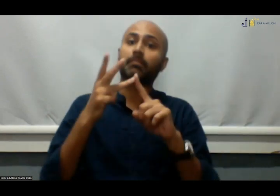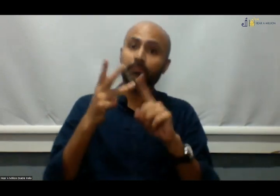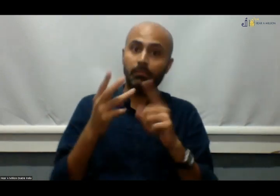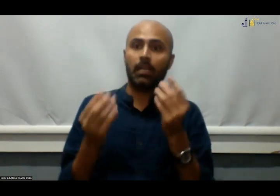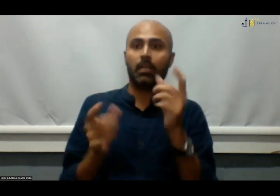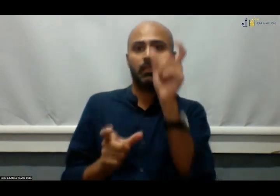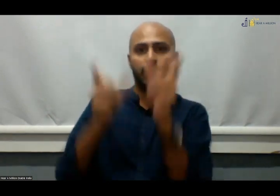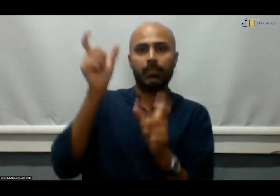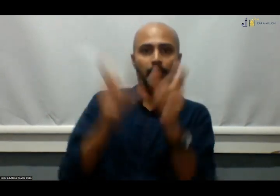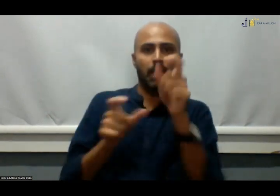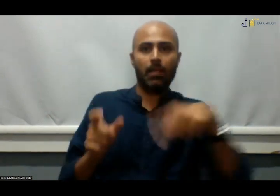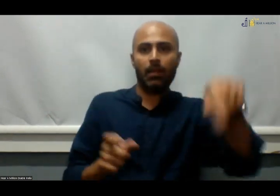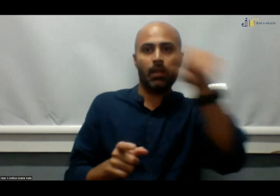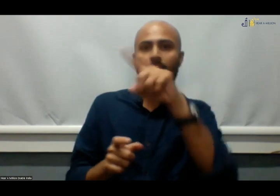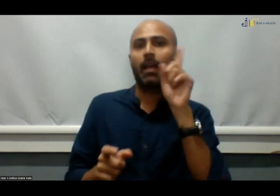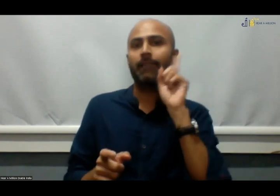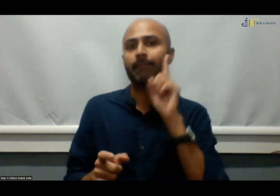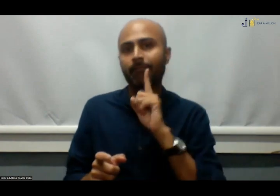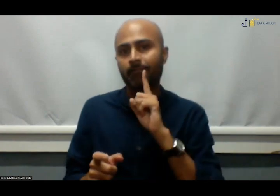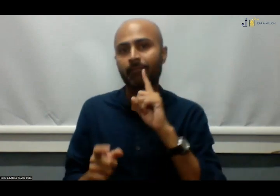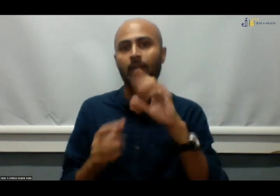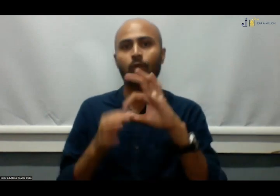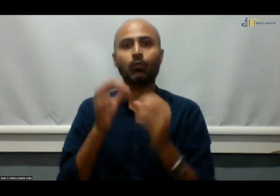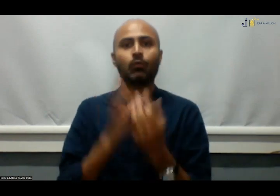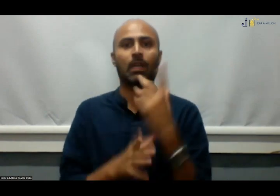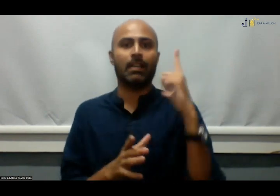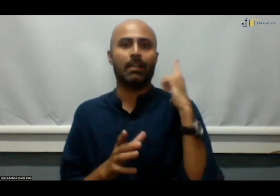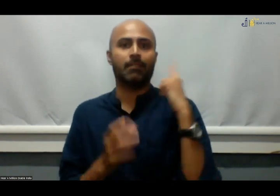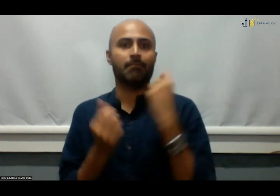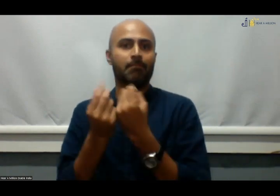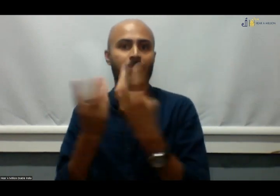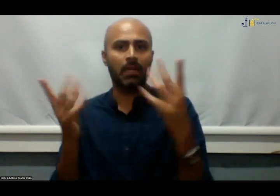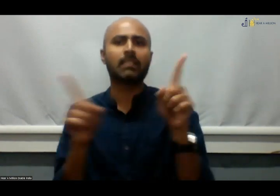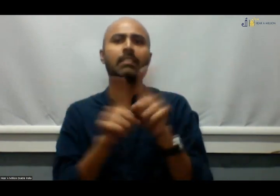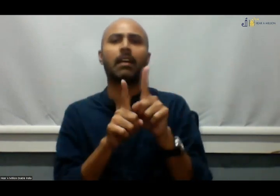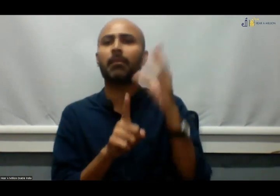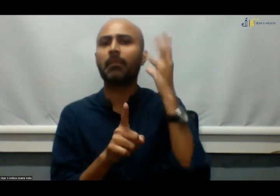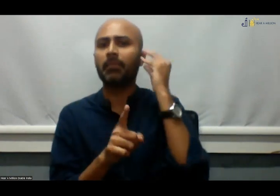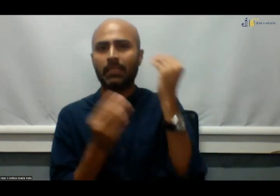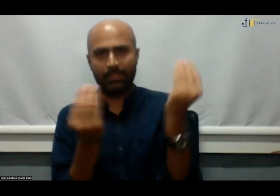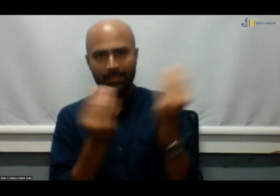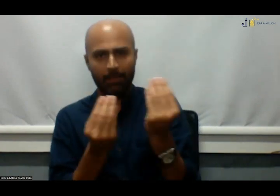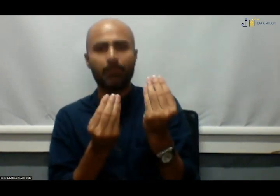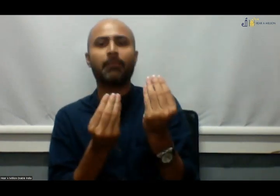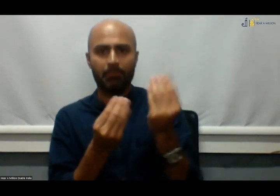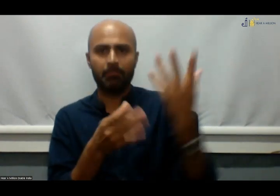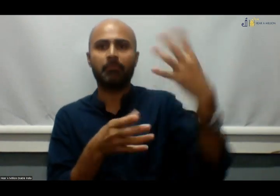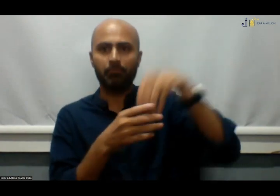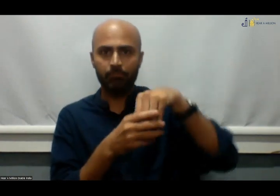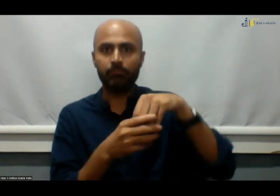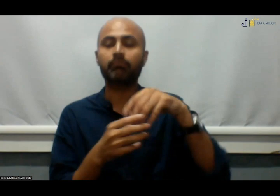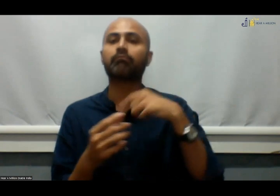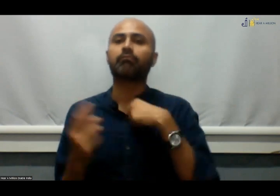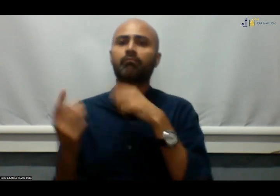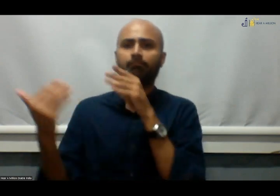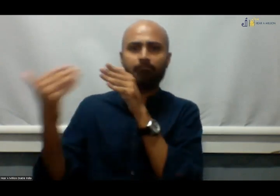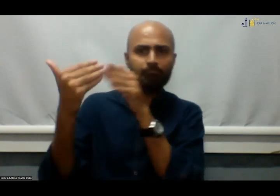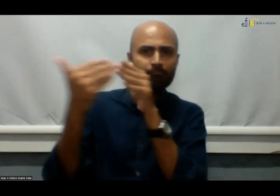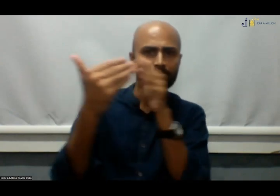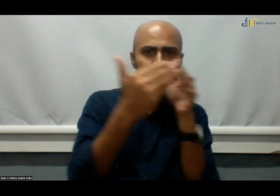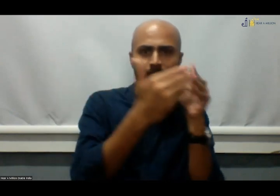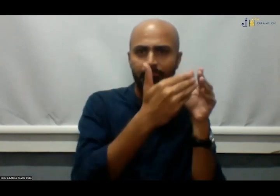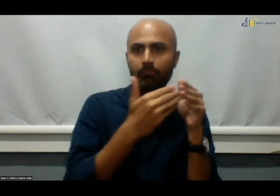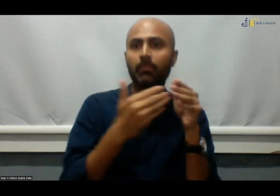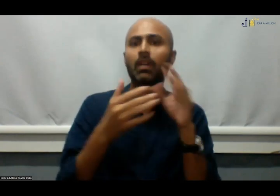related to Sudamani. And then we will be having deaf people from the associations, deaf leaders. There are some hearing